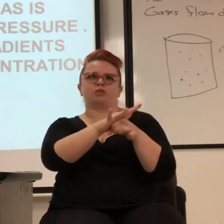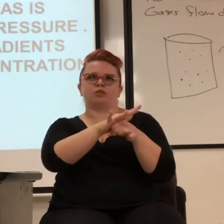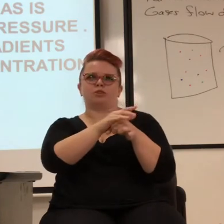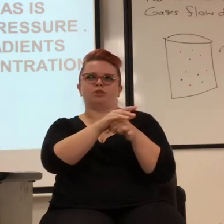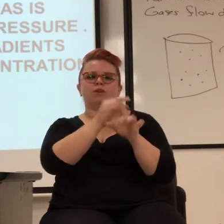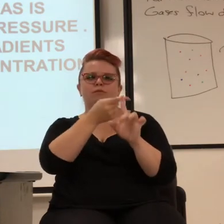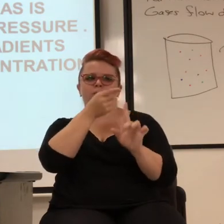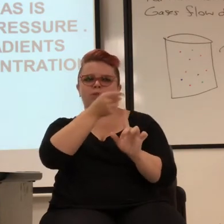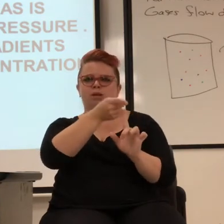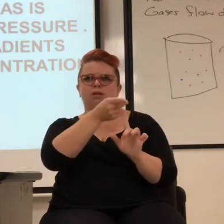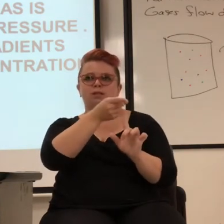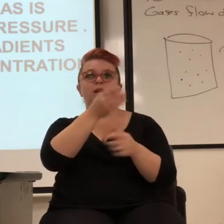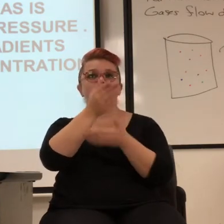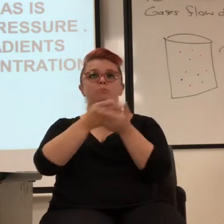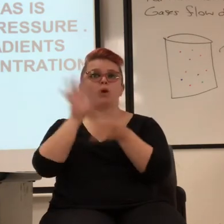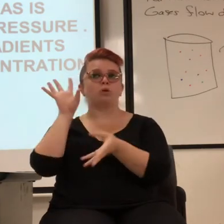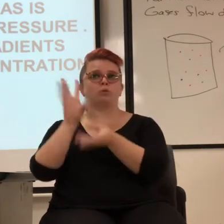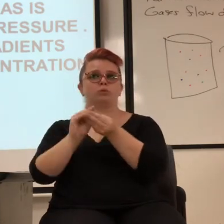It's a part of the total pressure.